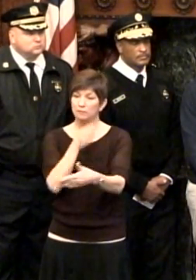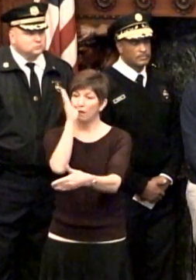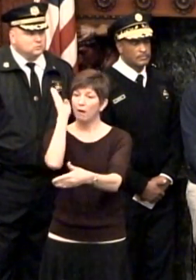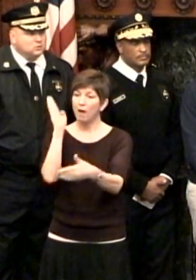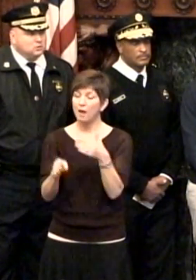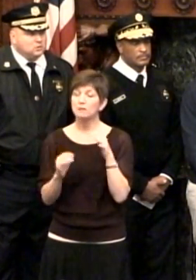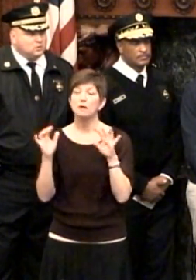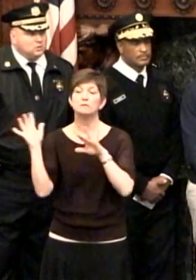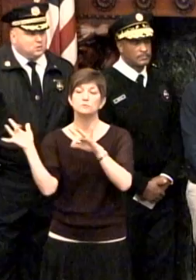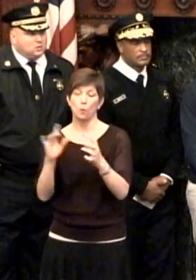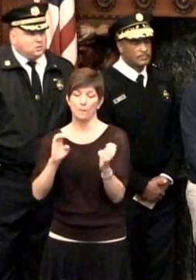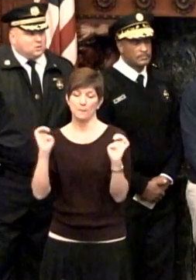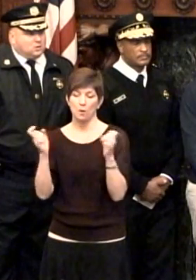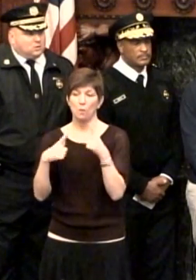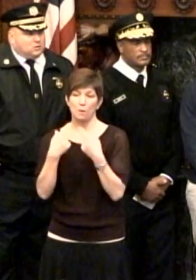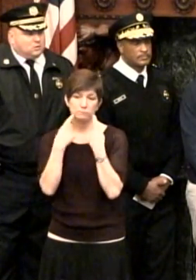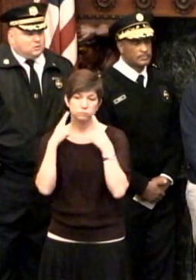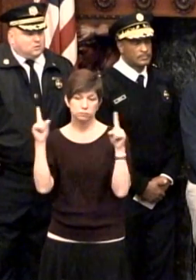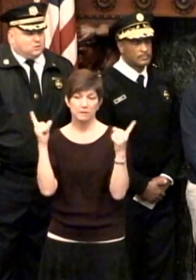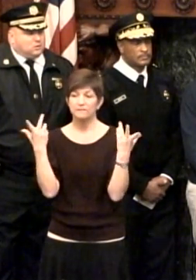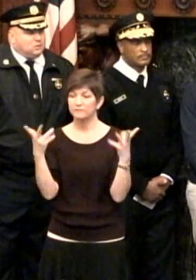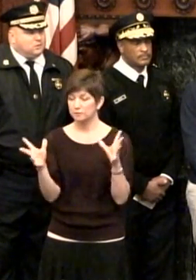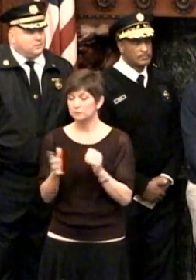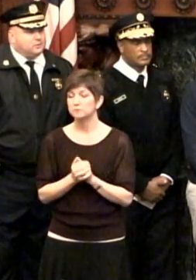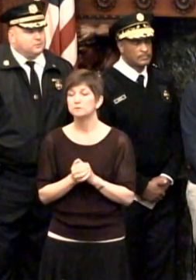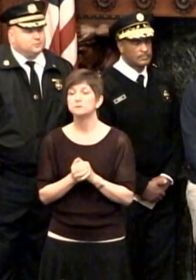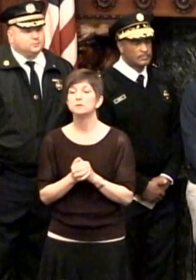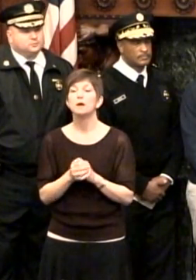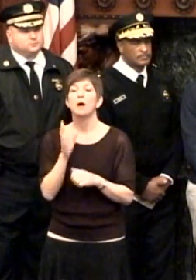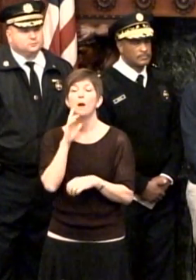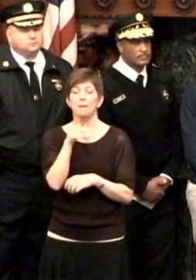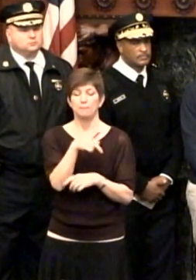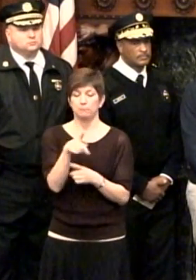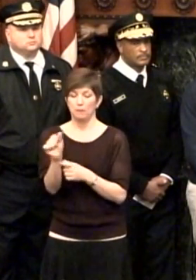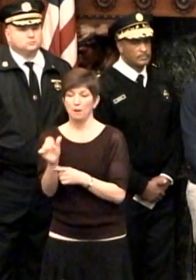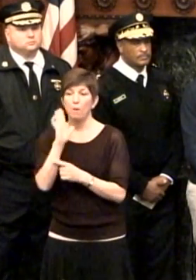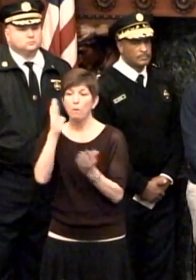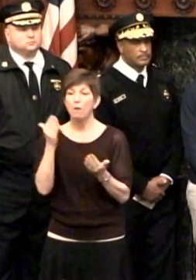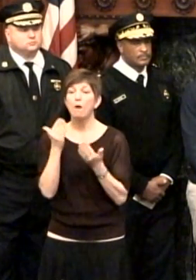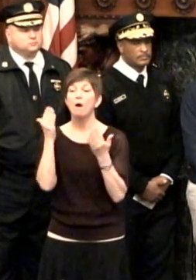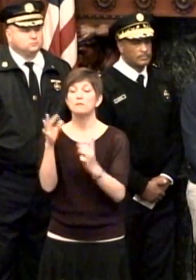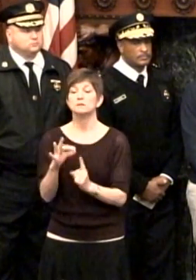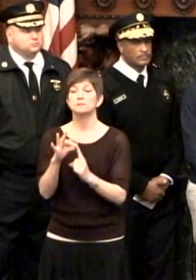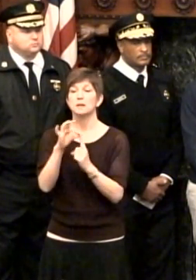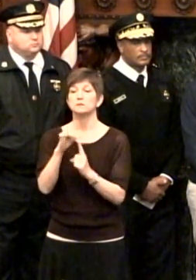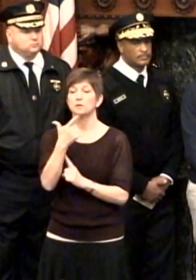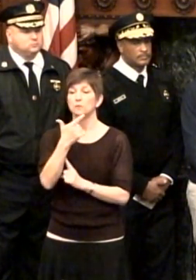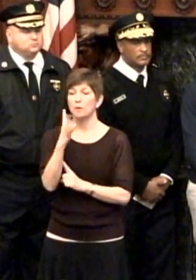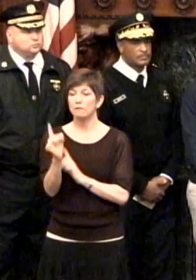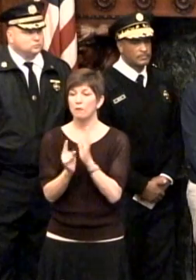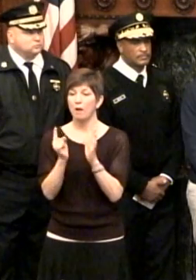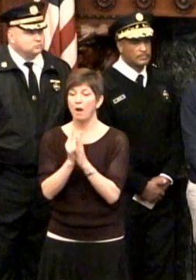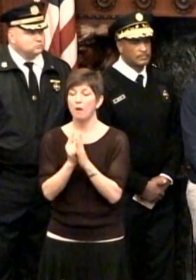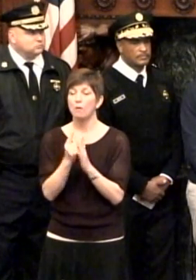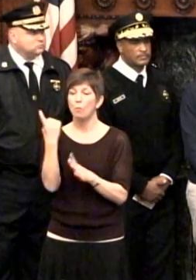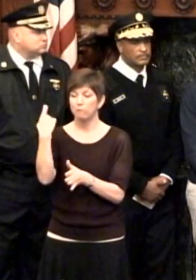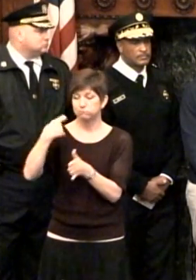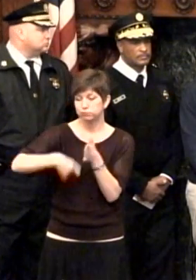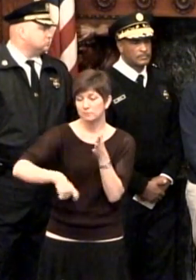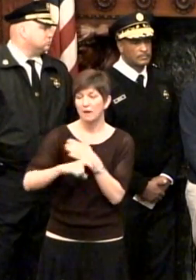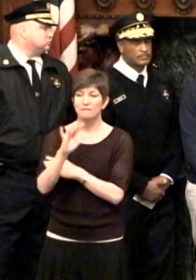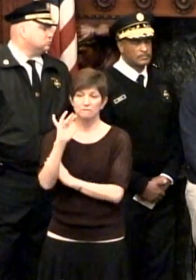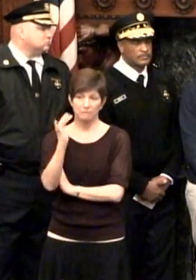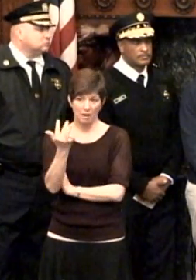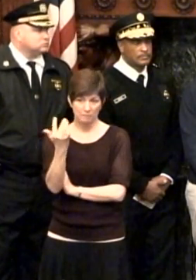emergency, whenever we declare it to be over, the Parking Authority will offer a special 24-hour flat rate of